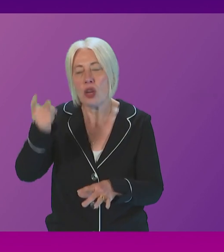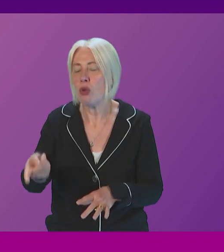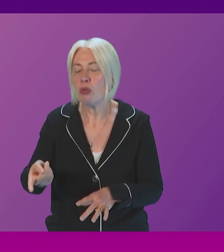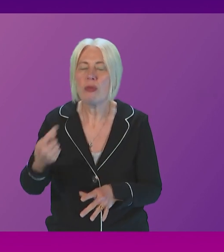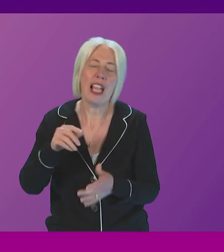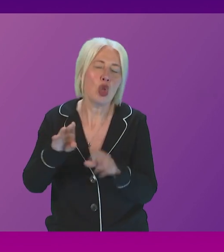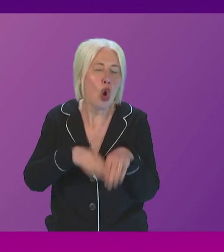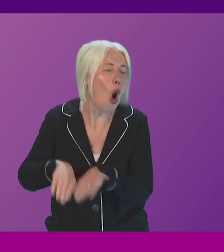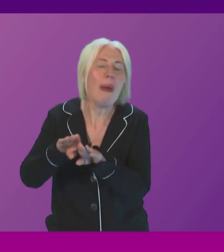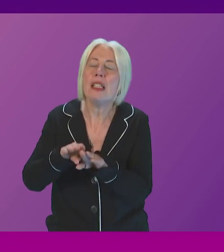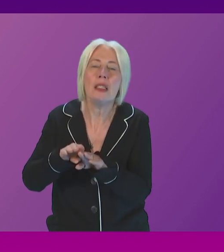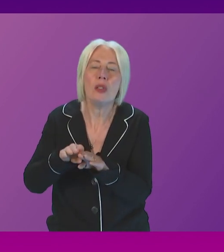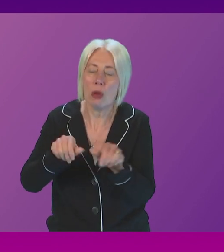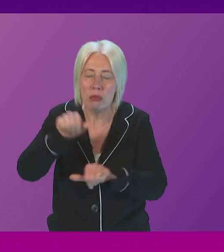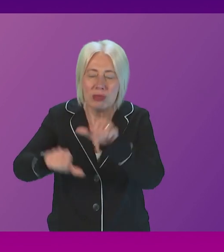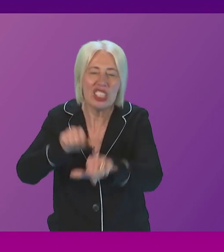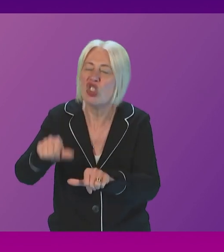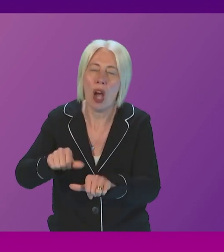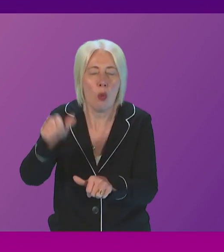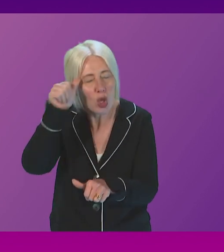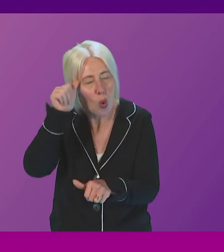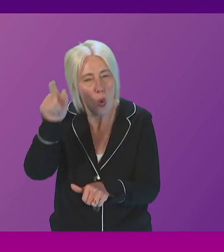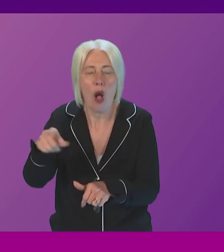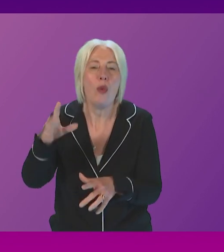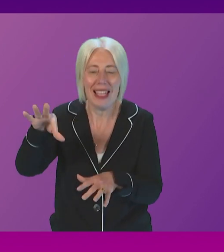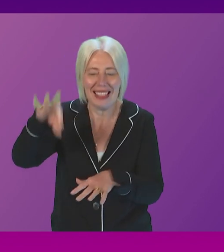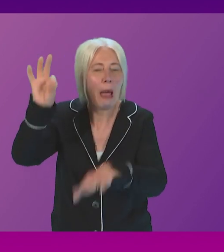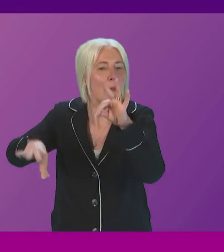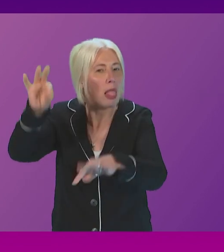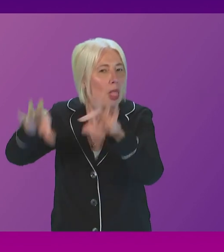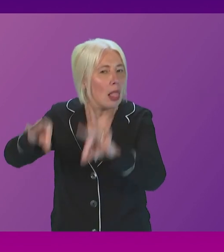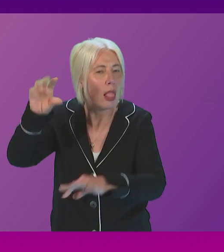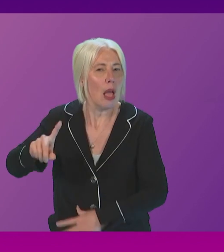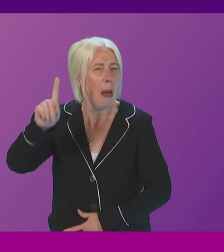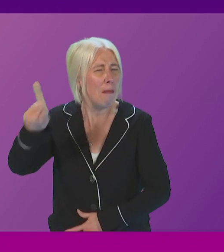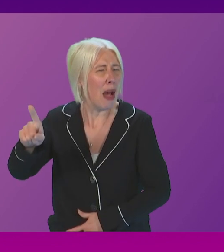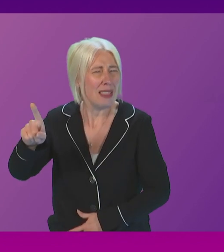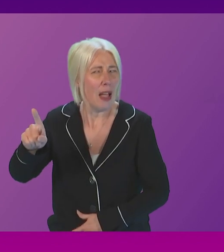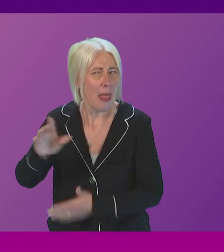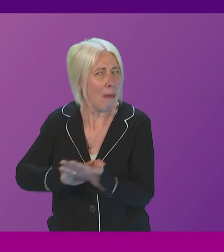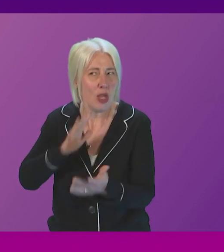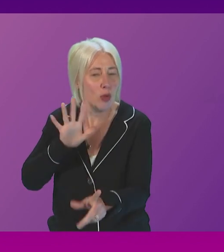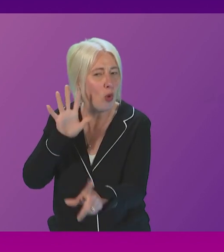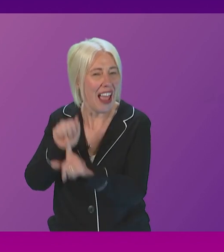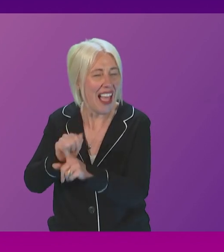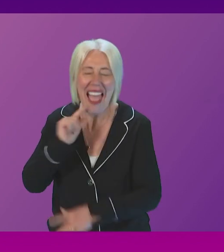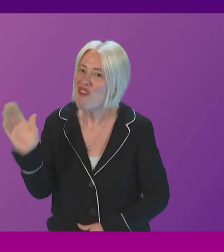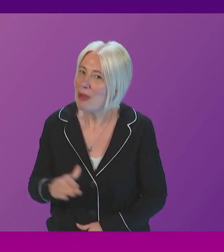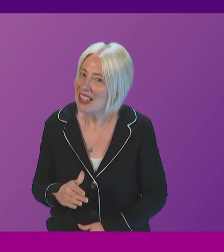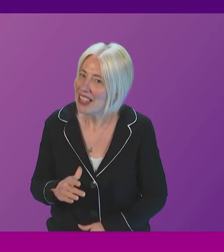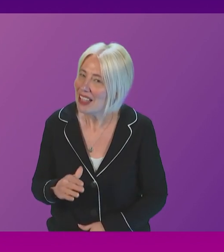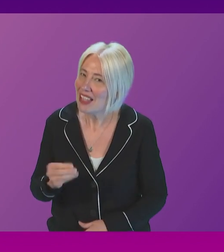NHS when issues are trying to be pursued. They take samples. But that doesn't necessarily identify everybody. Now, was a lot of